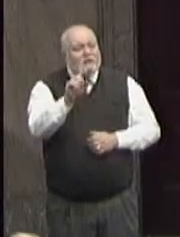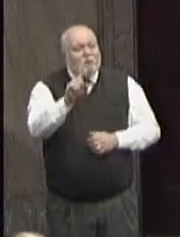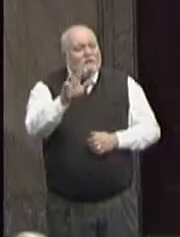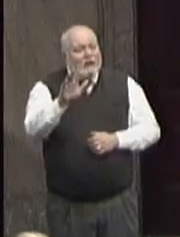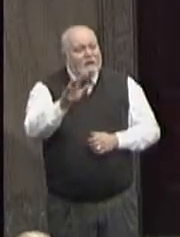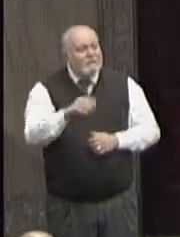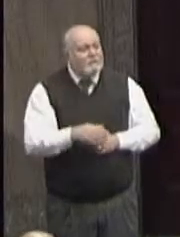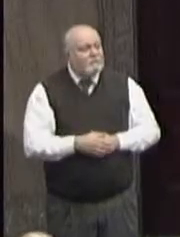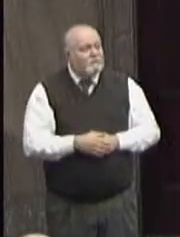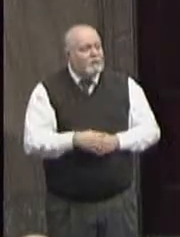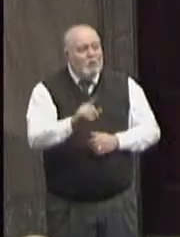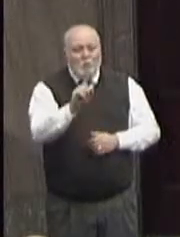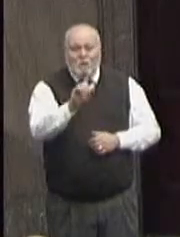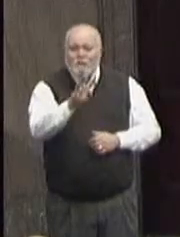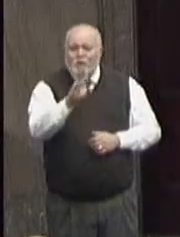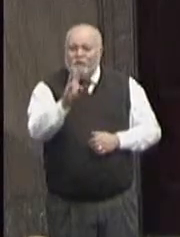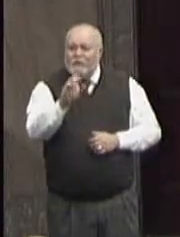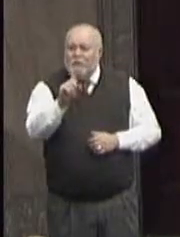14615,